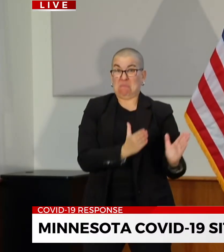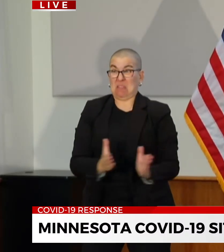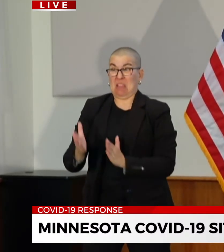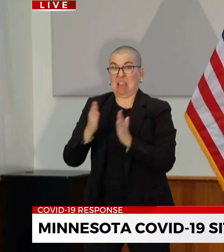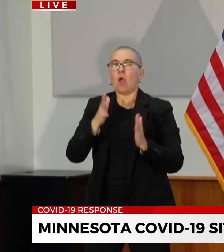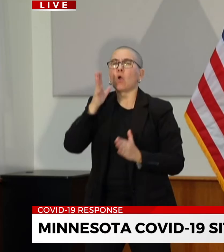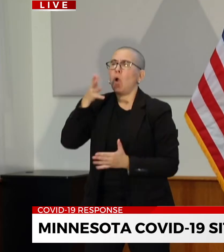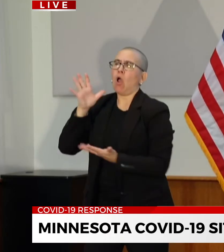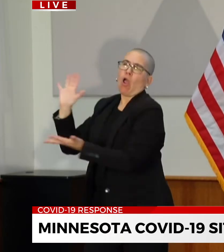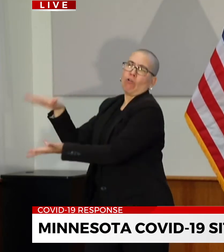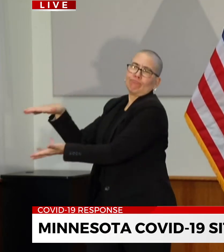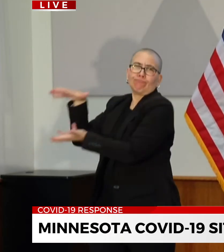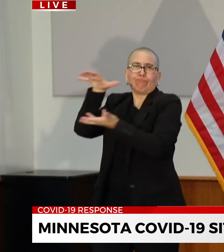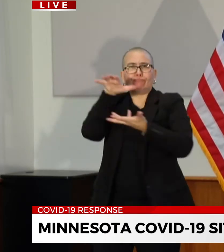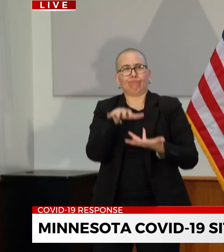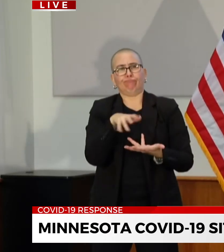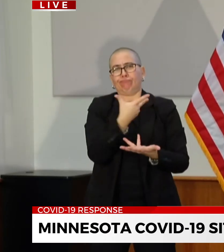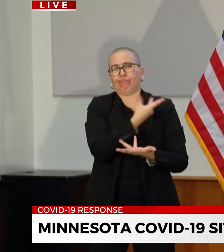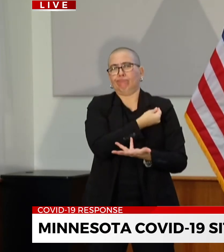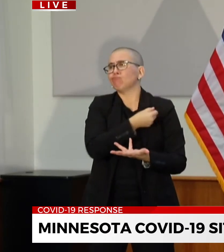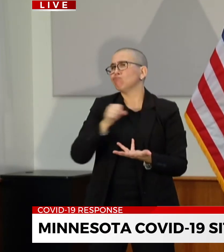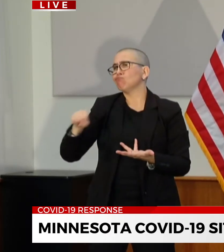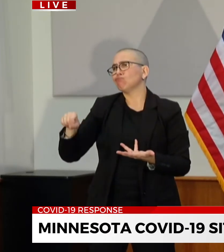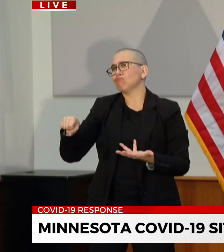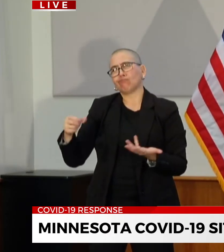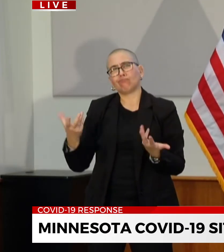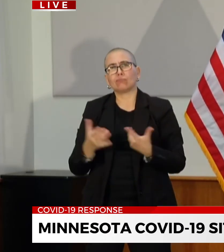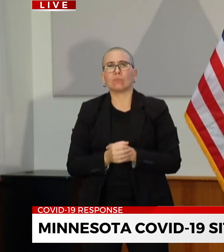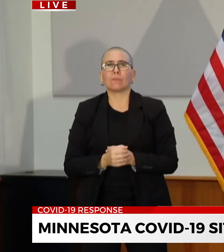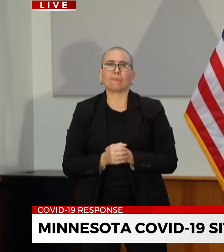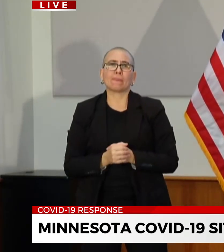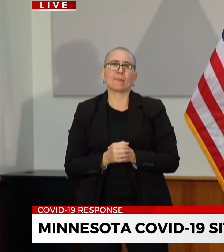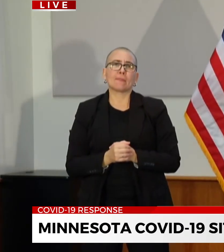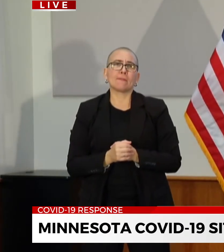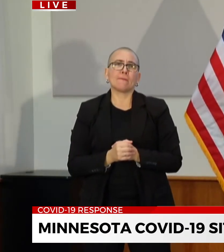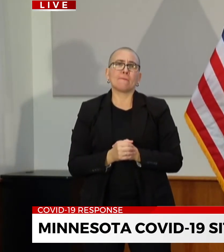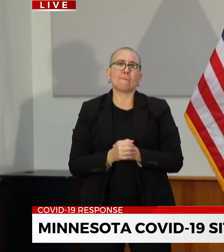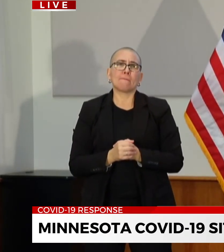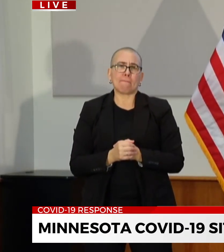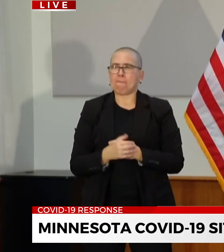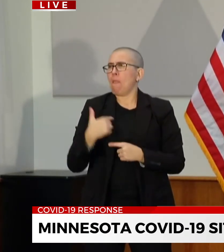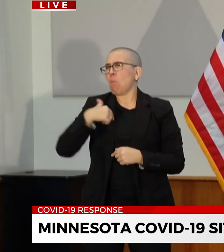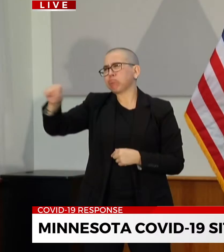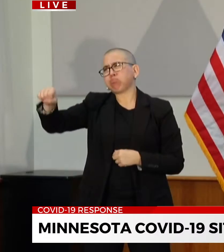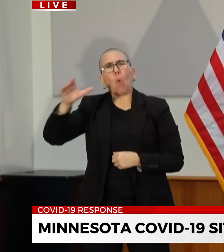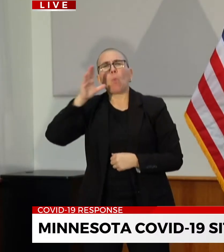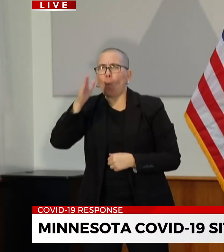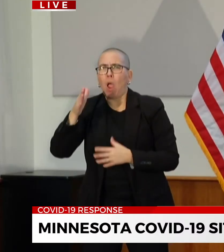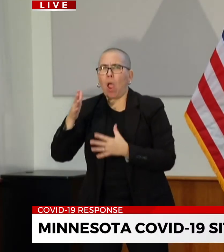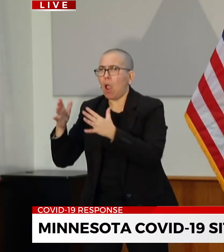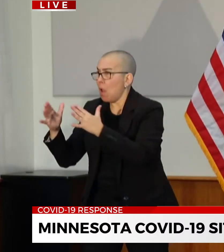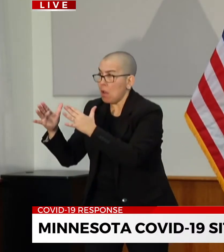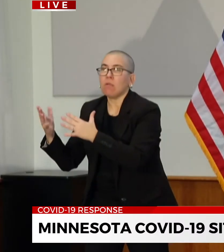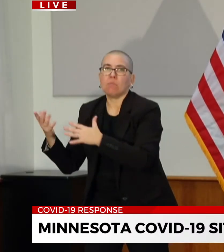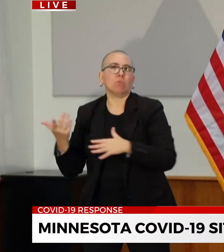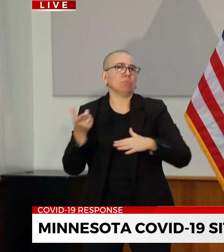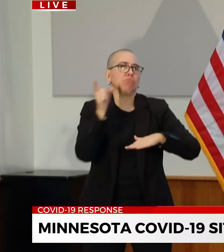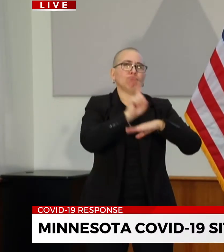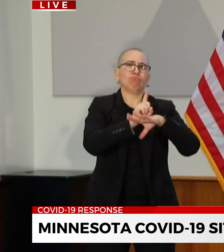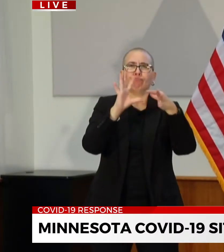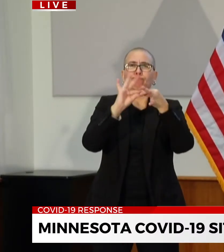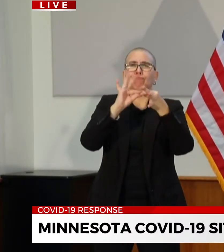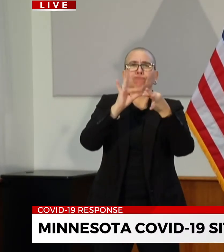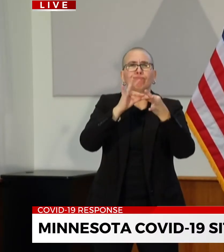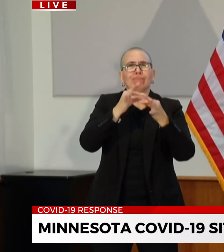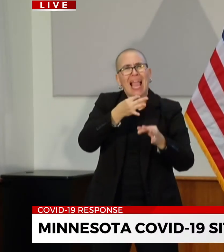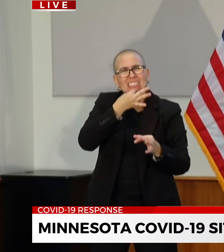go into effect. That's where we're at right now. We will come here with all of the experts, the folks who are behind this, where the plan looks like within the next